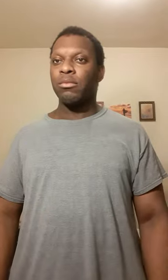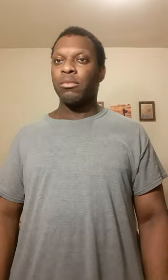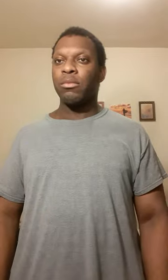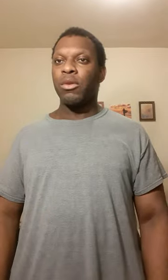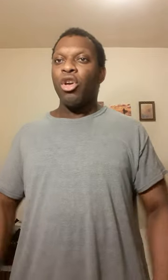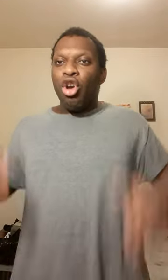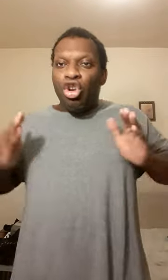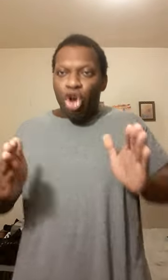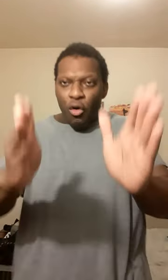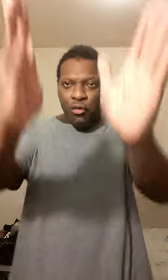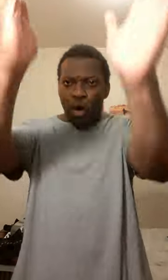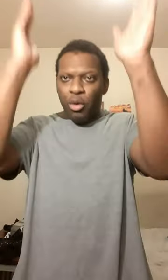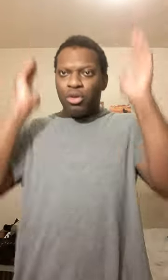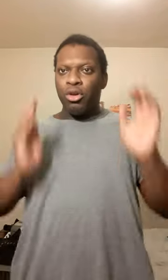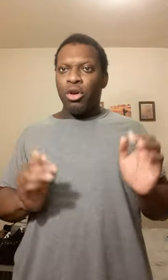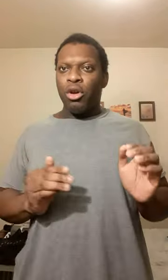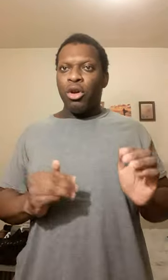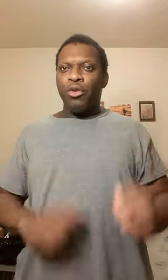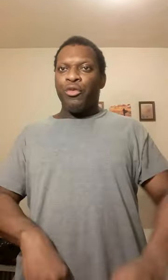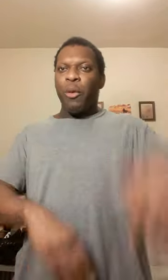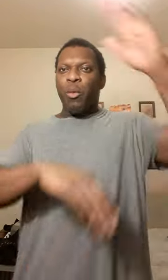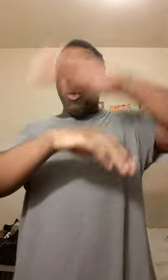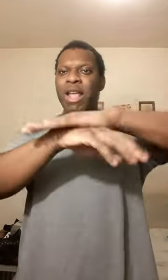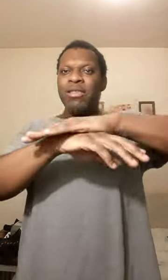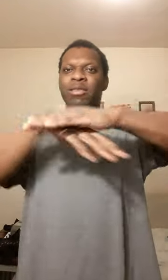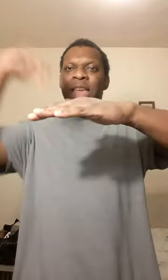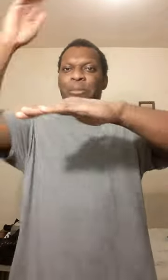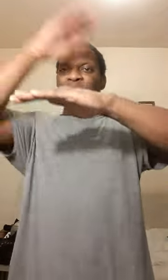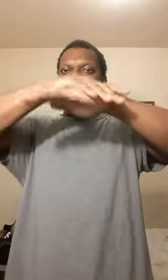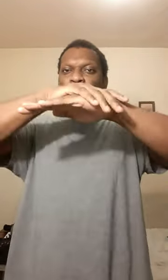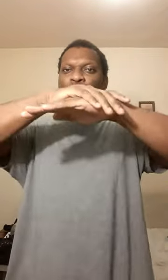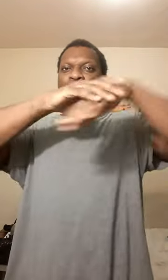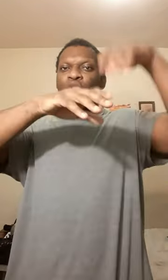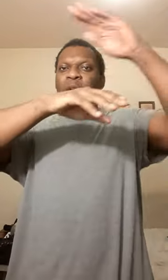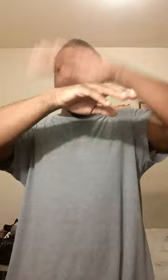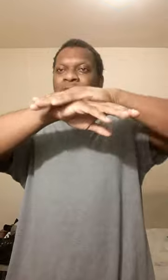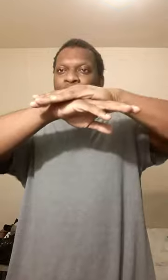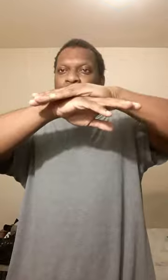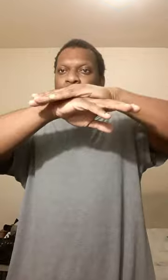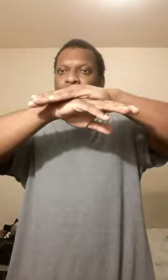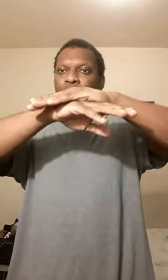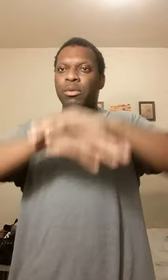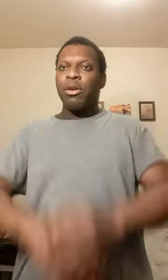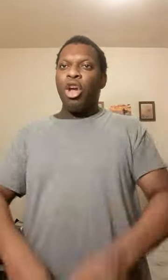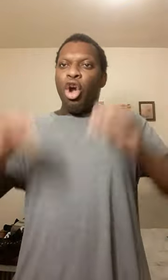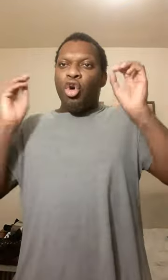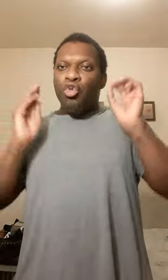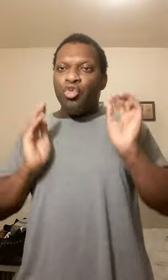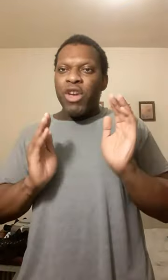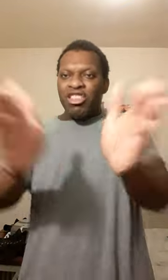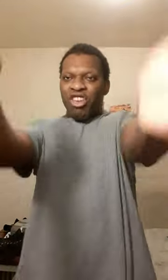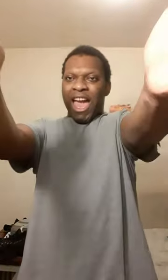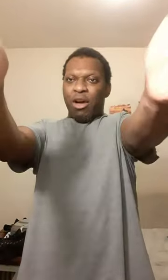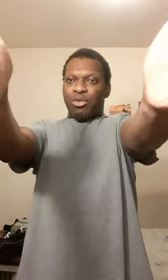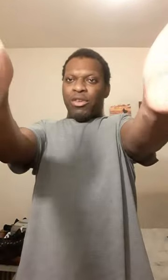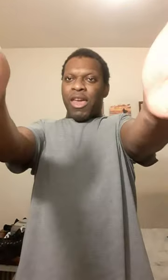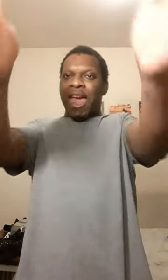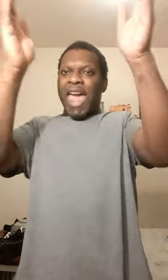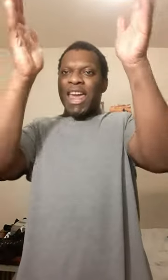Go forward from one stepping stone to another. Reach out a